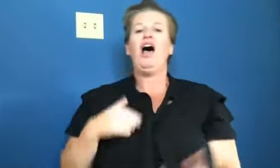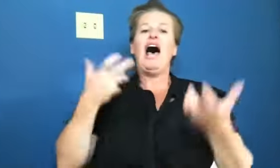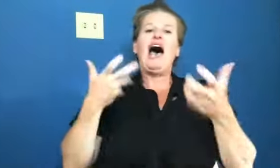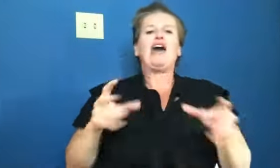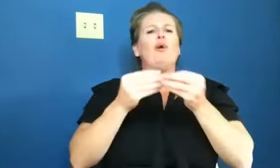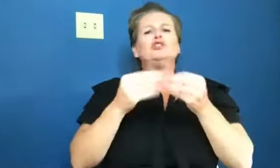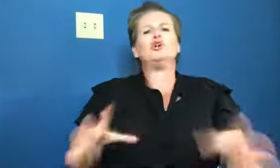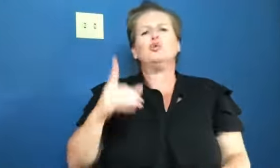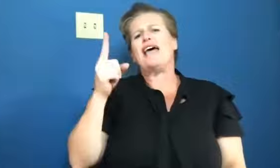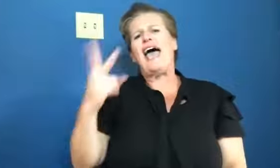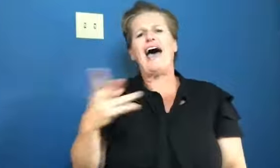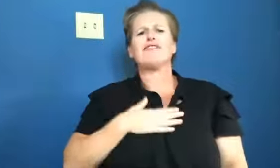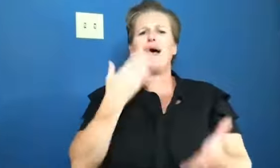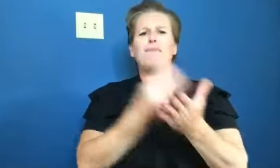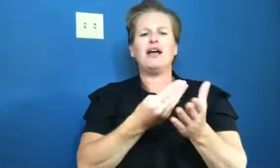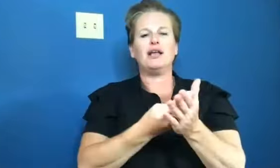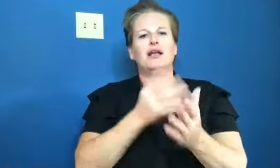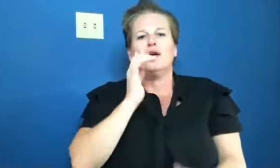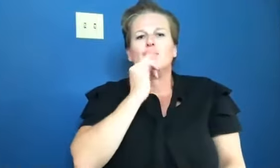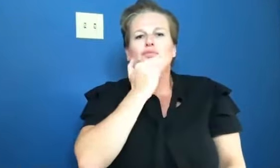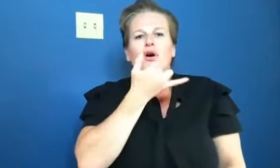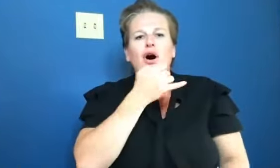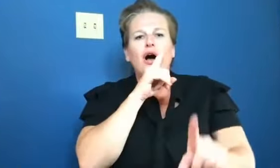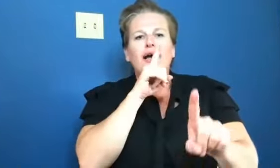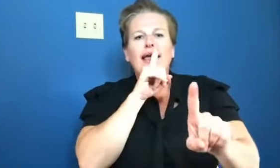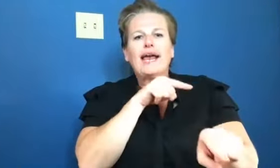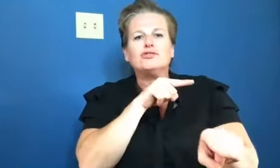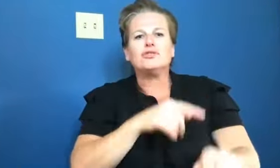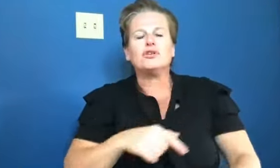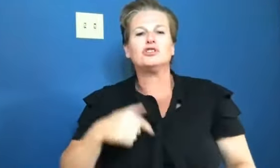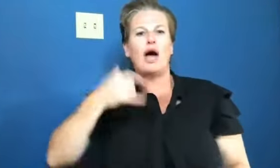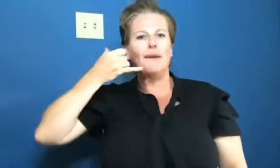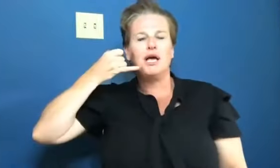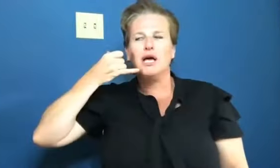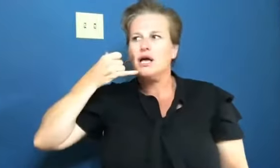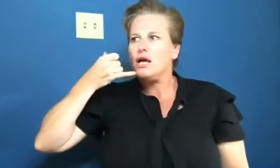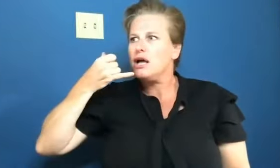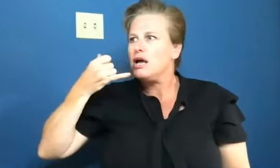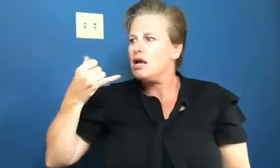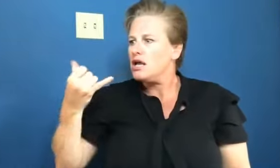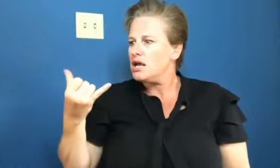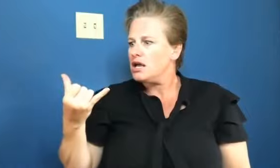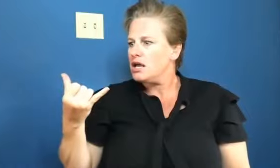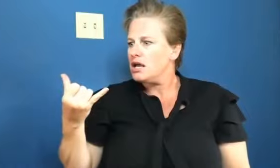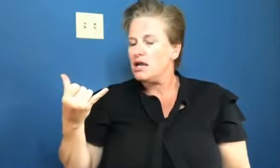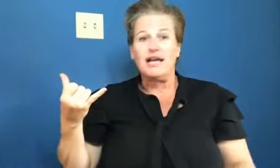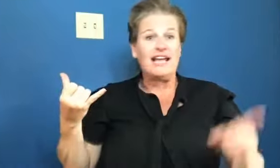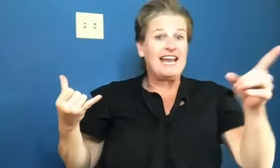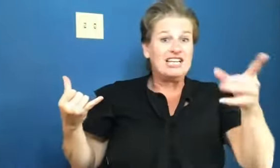the inappropriate and wrong answer. Okay. So here I am on the phone. He's sitting on his phone, and I'm on a 42-minute phone